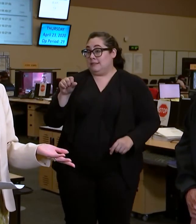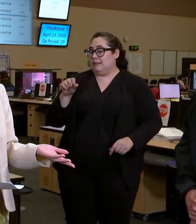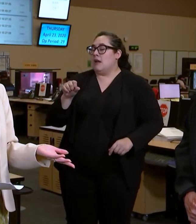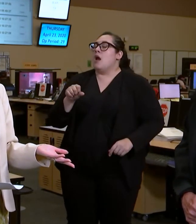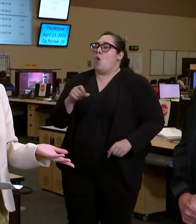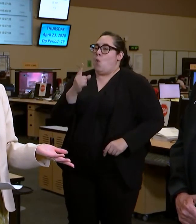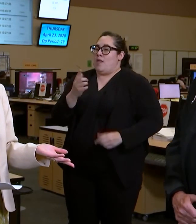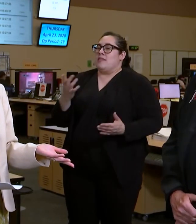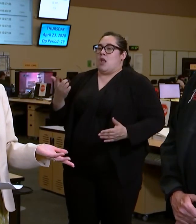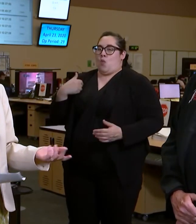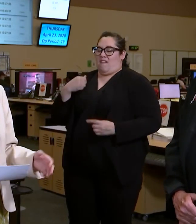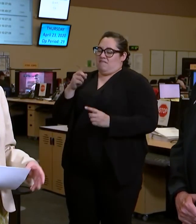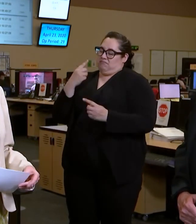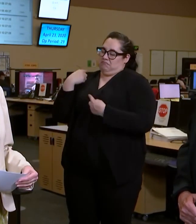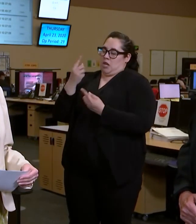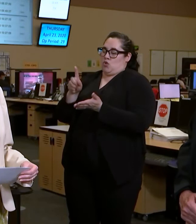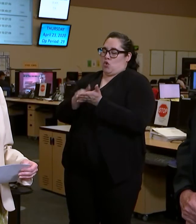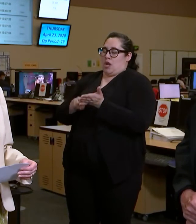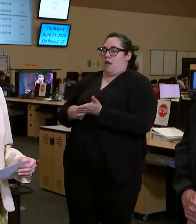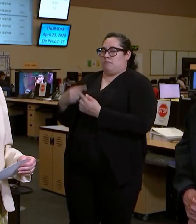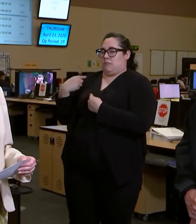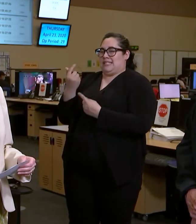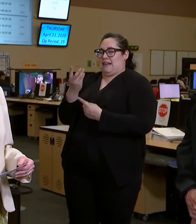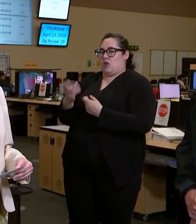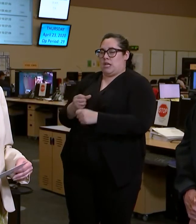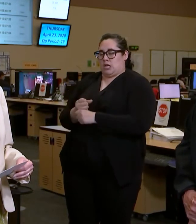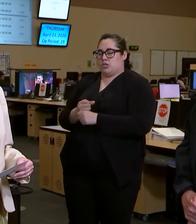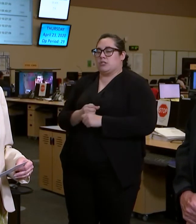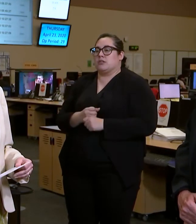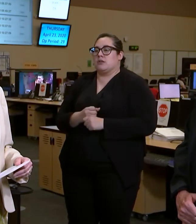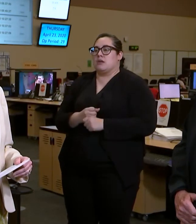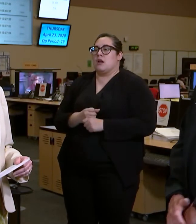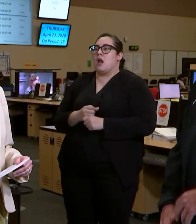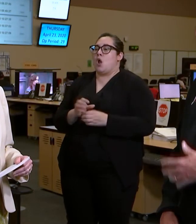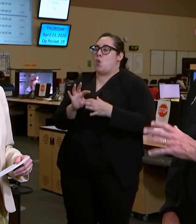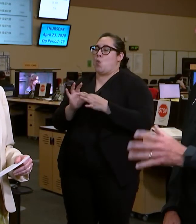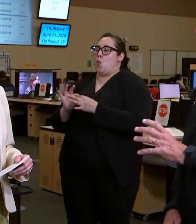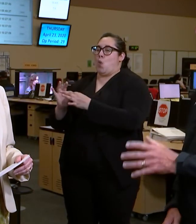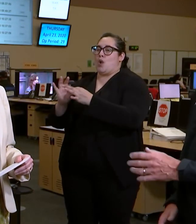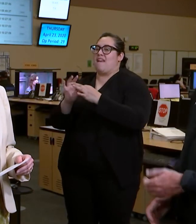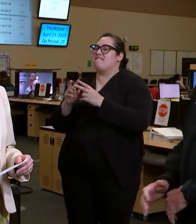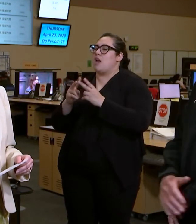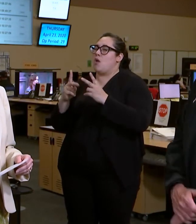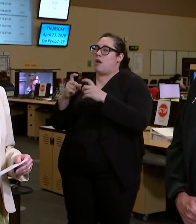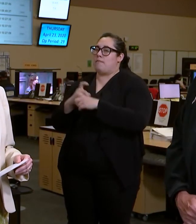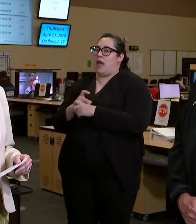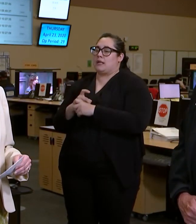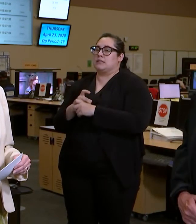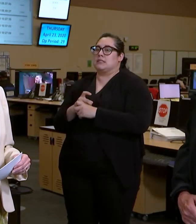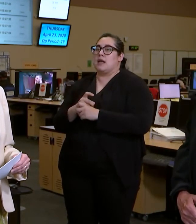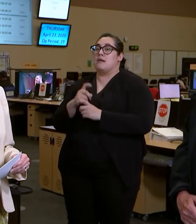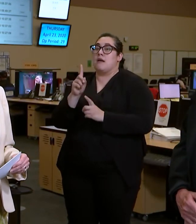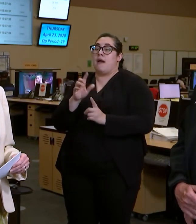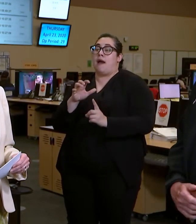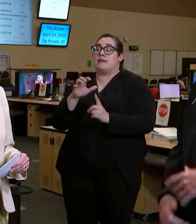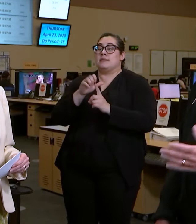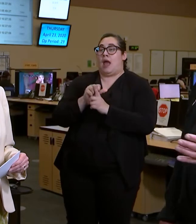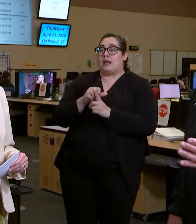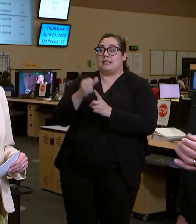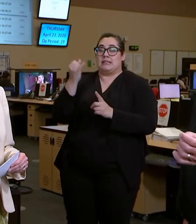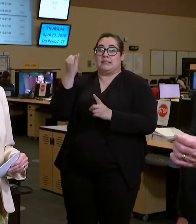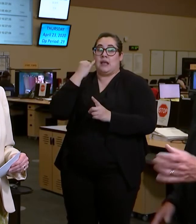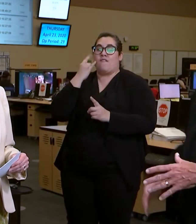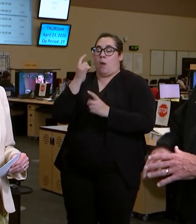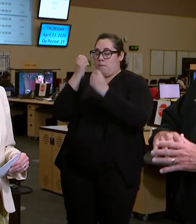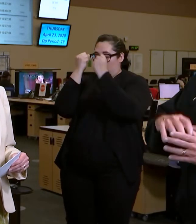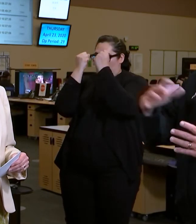so one of the things we've been looking at within the last several years is coordinated, very complex attacks, from a terrorist being